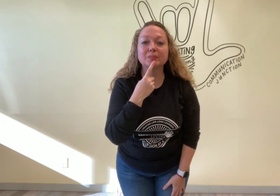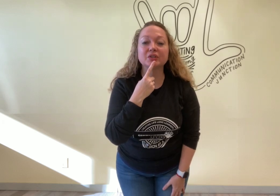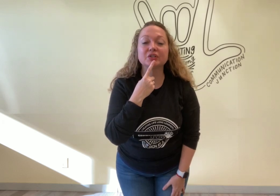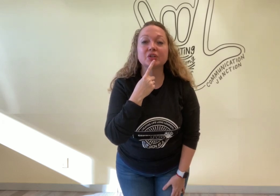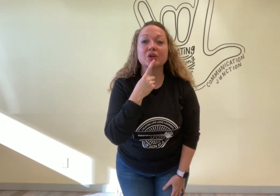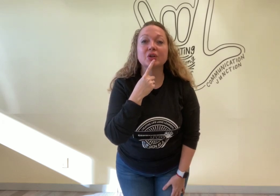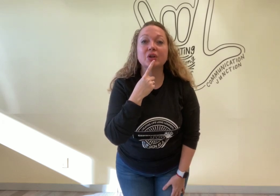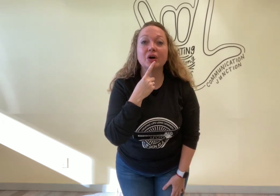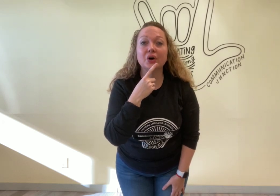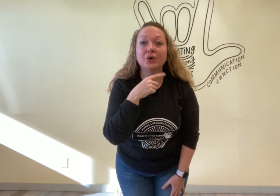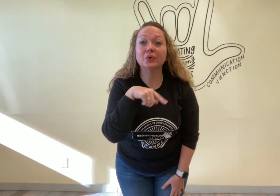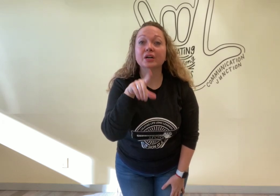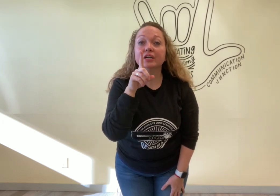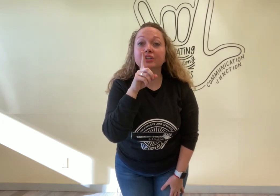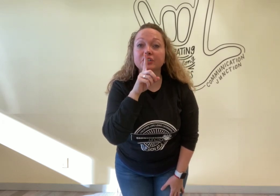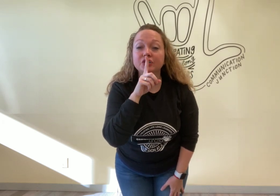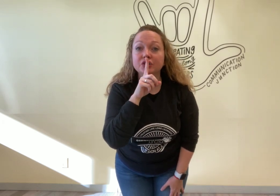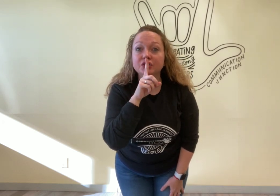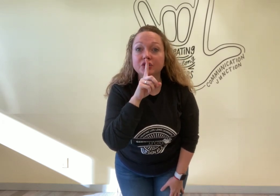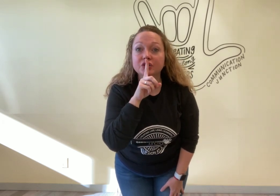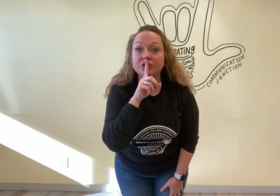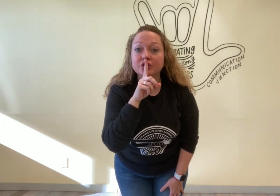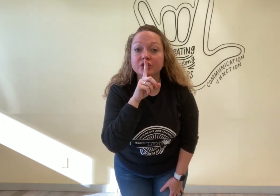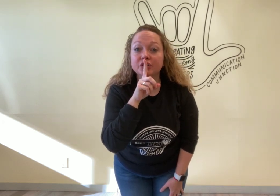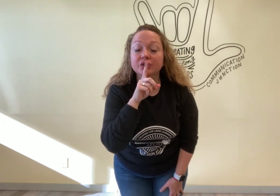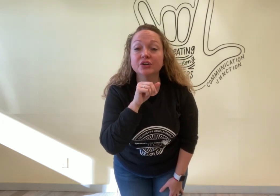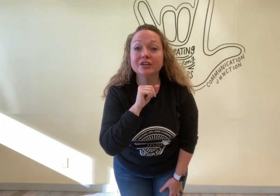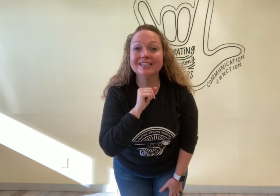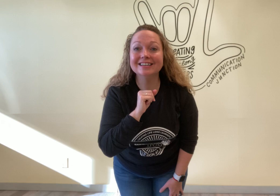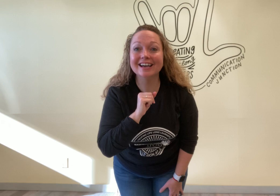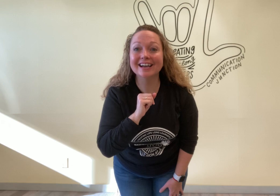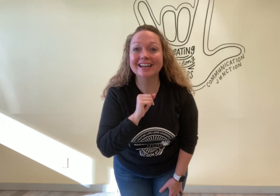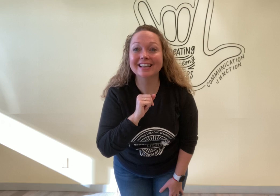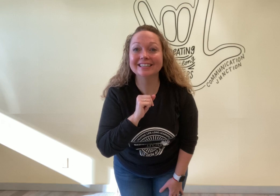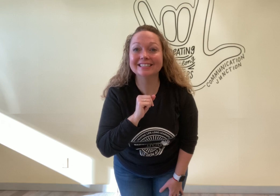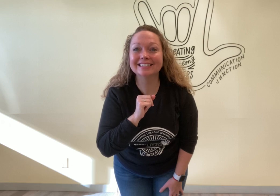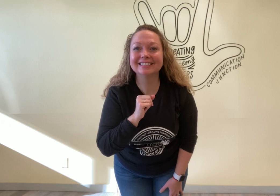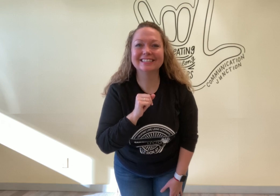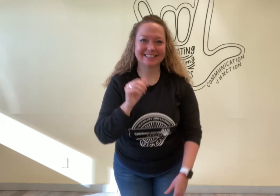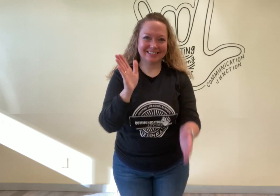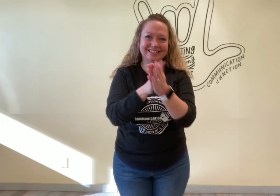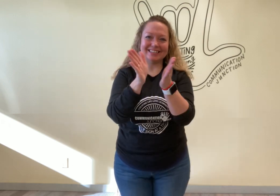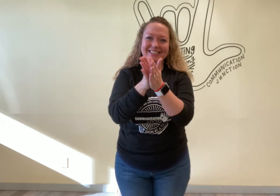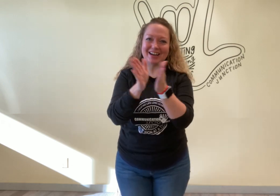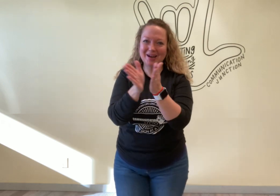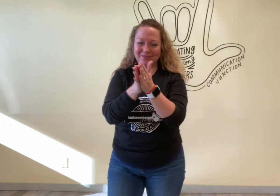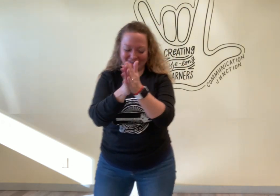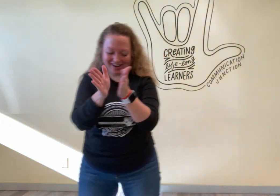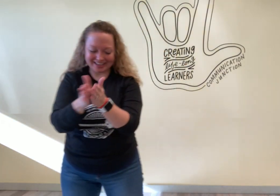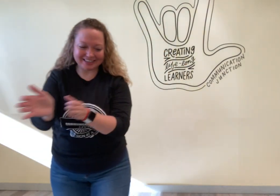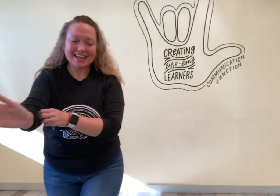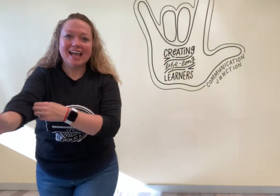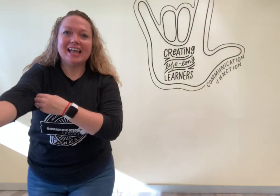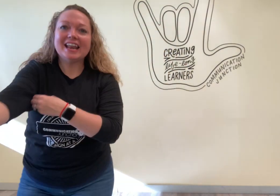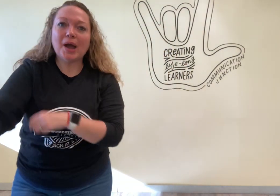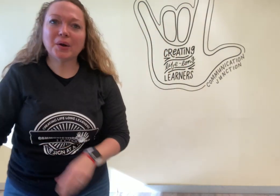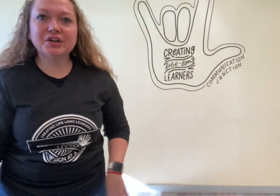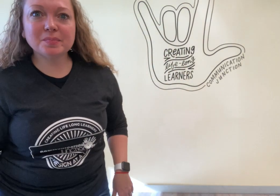whispers low, shh, good night. Good job, friends. And now our goodbye